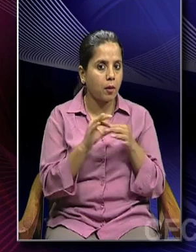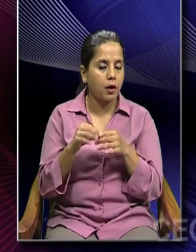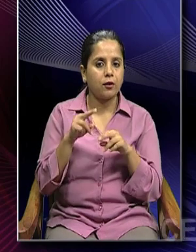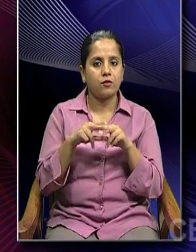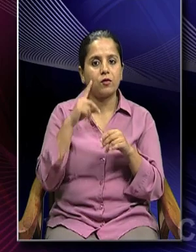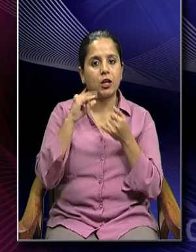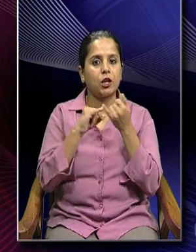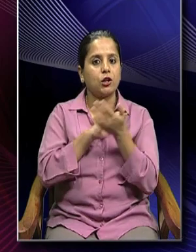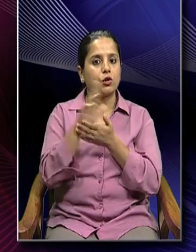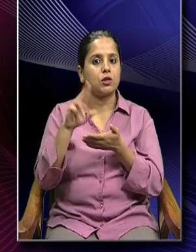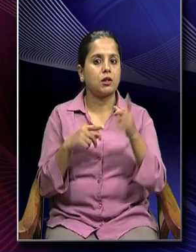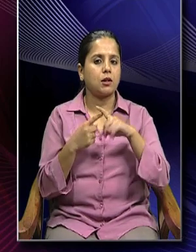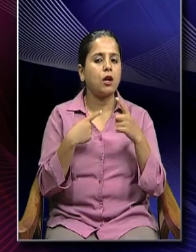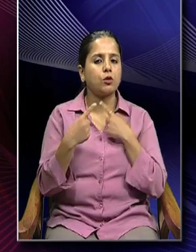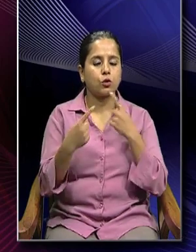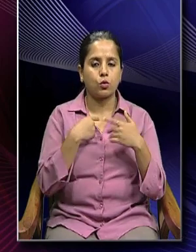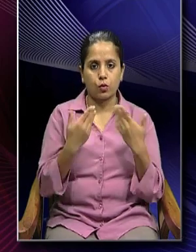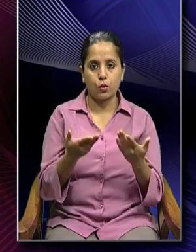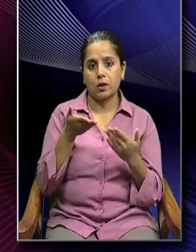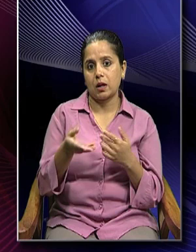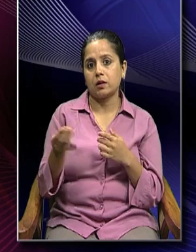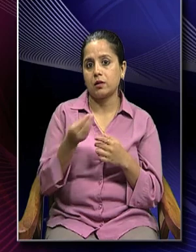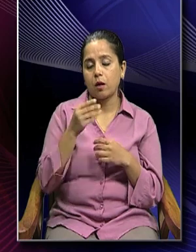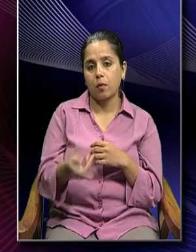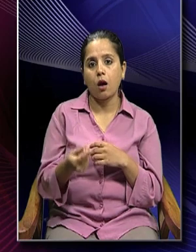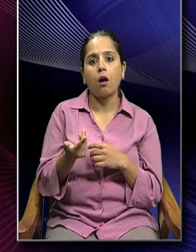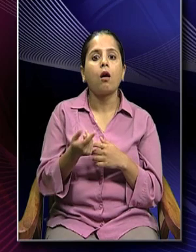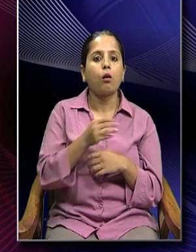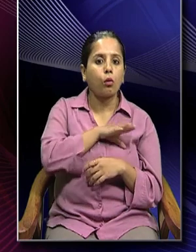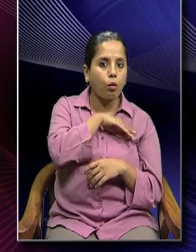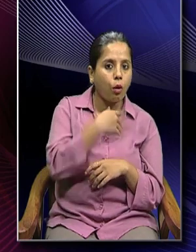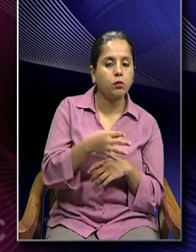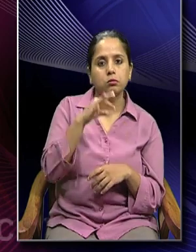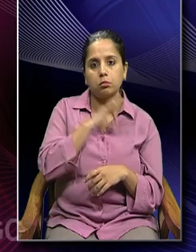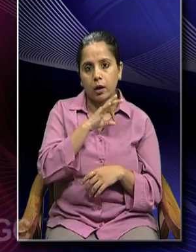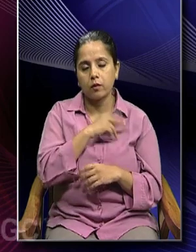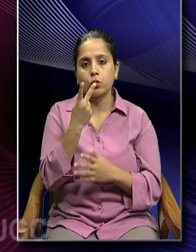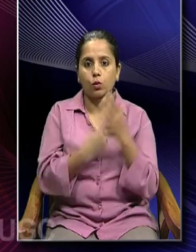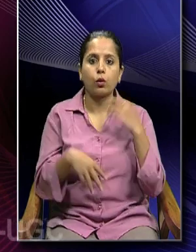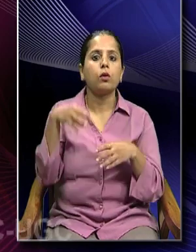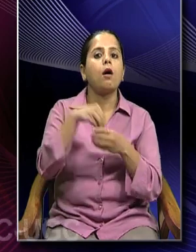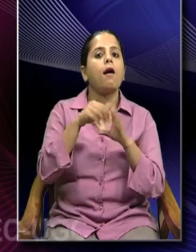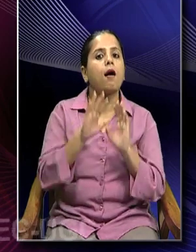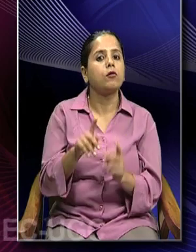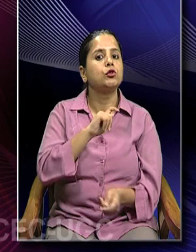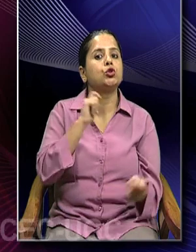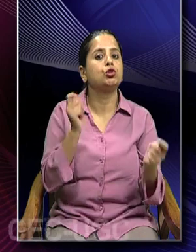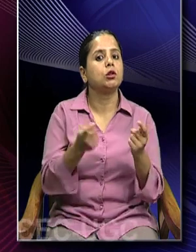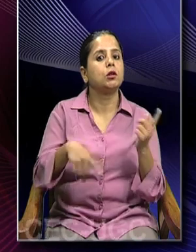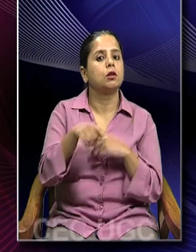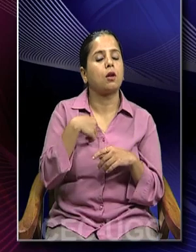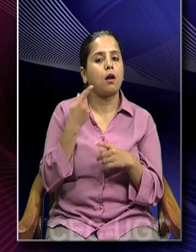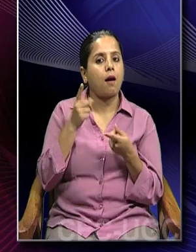talk about. So, there is some cost and benefit involved with this kind of change, the way we have traveled